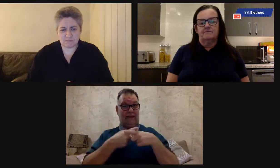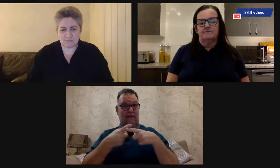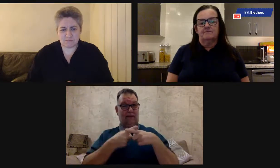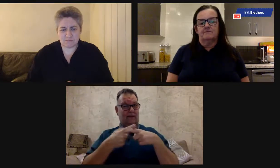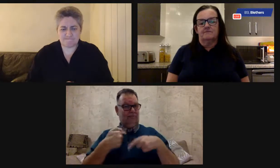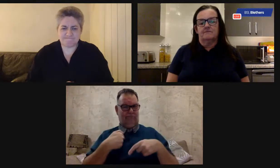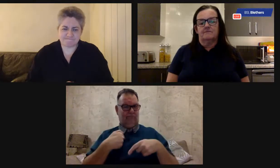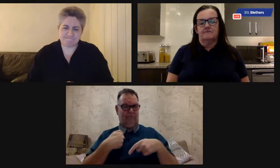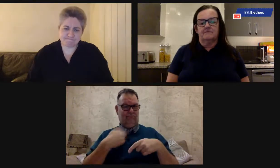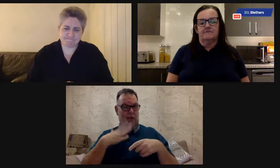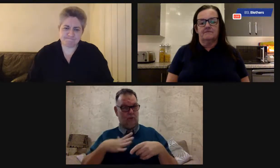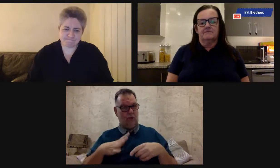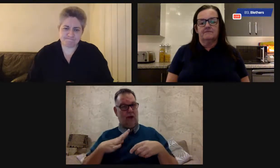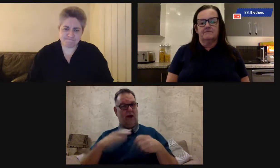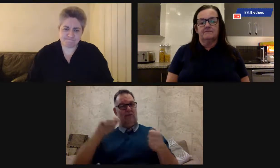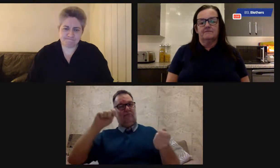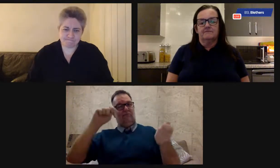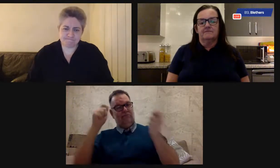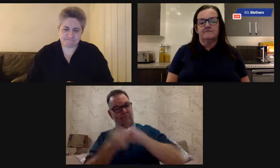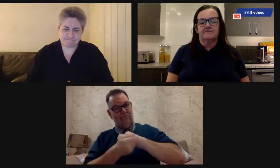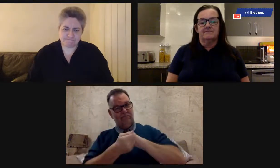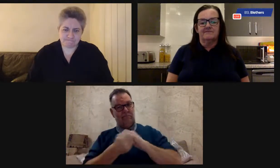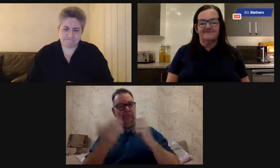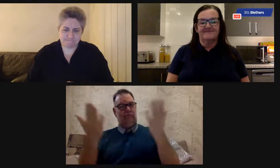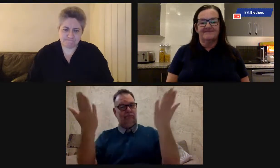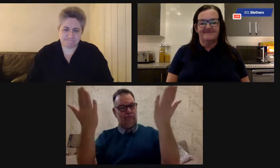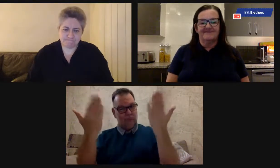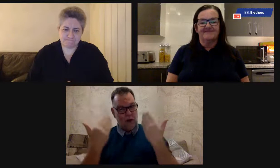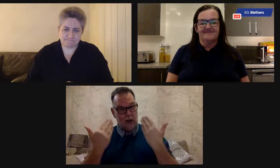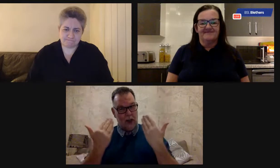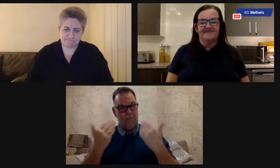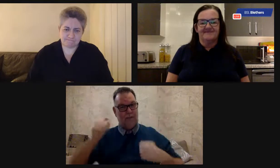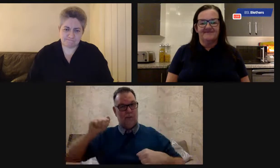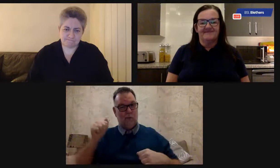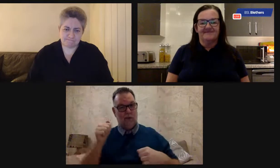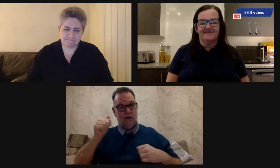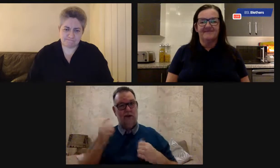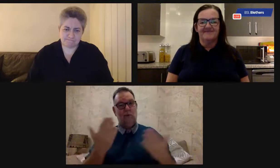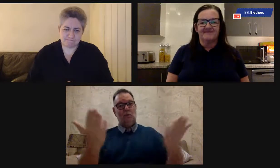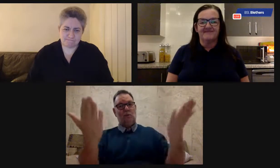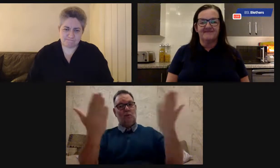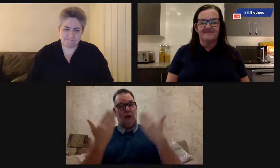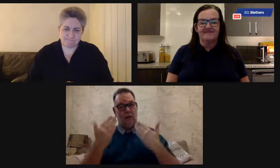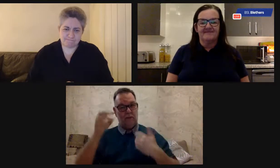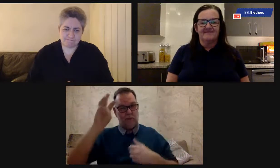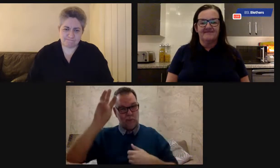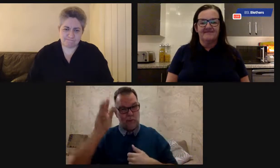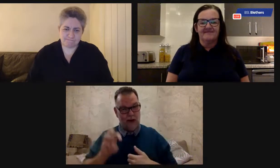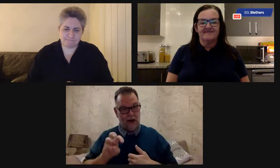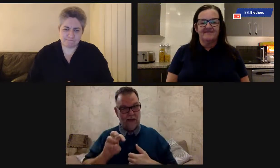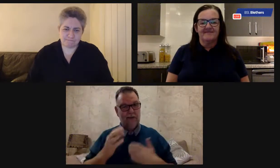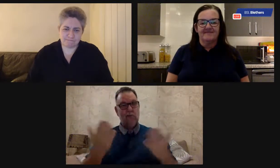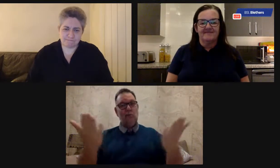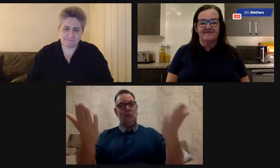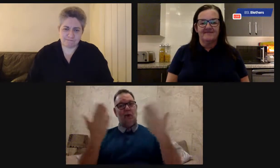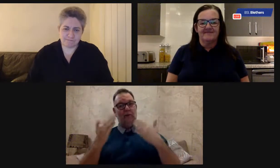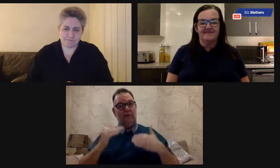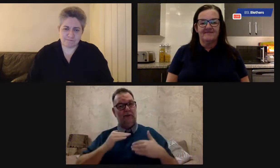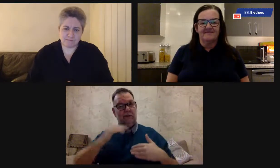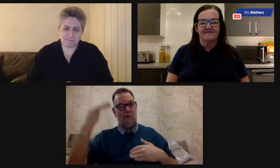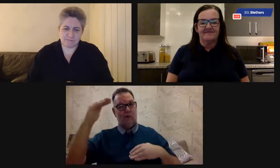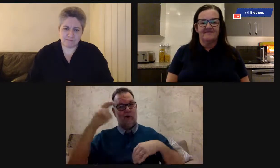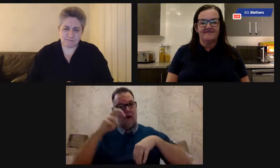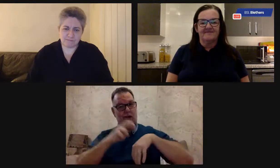was we realised that we were only focusing and English deaf people and making English deaf